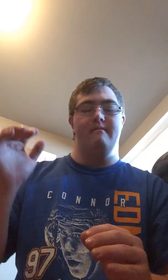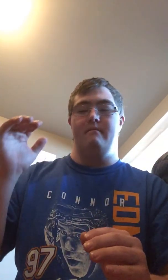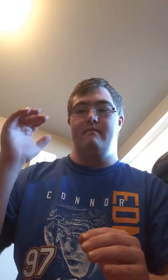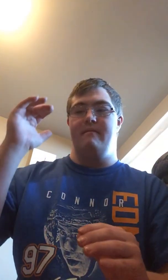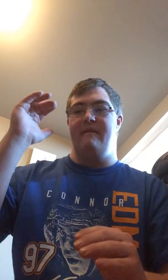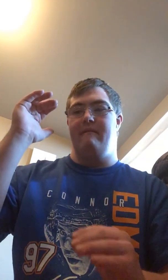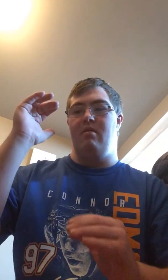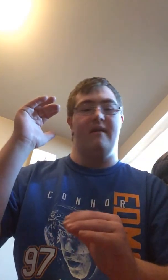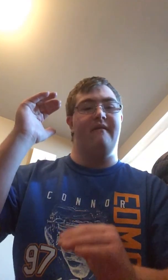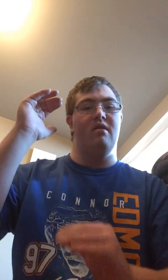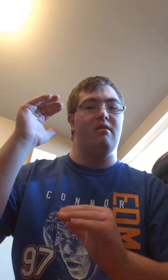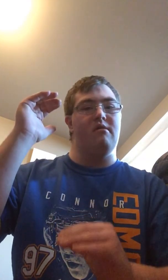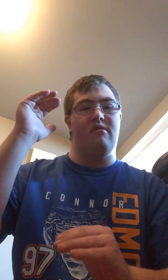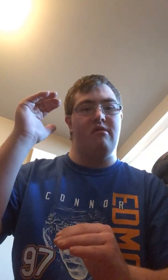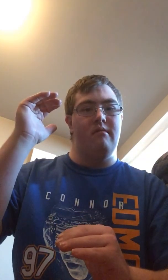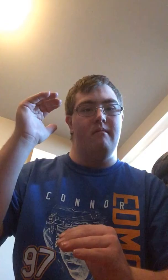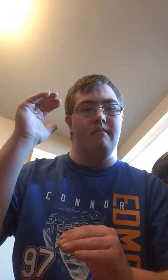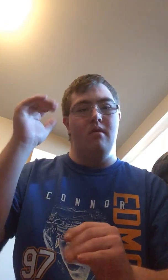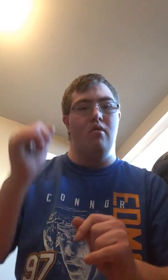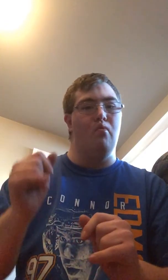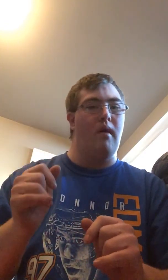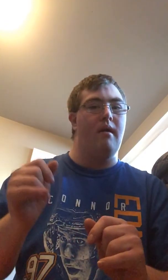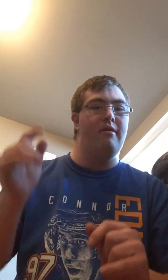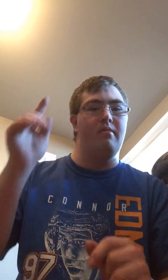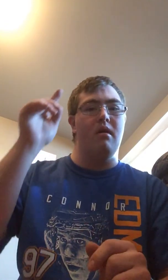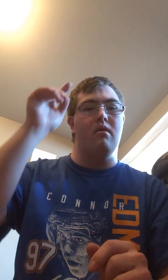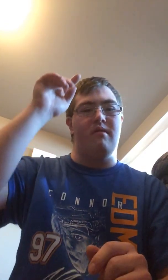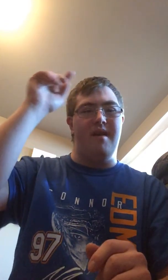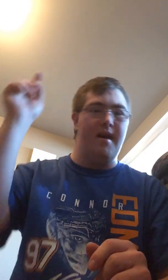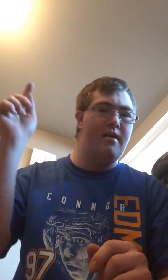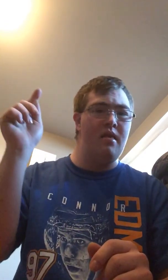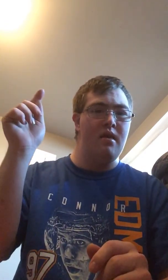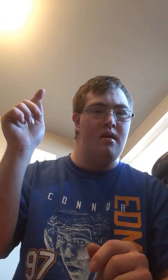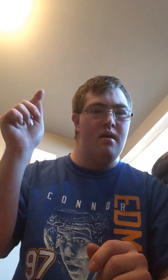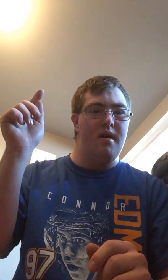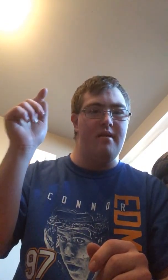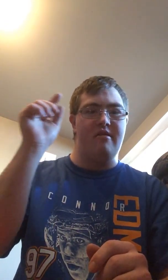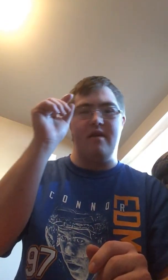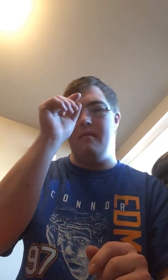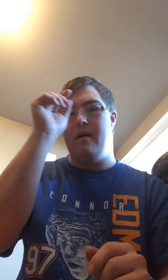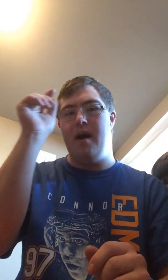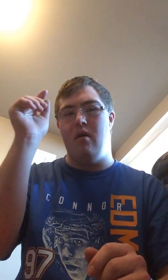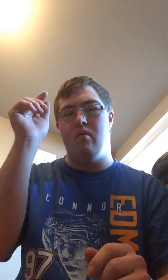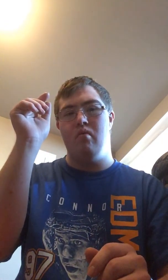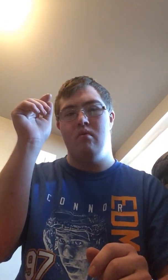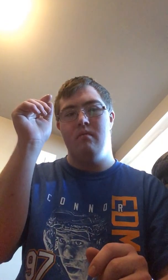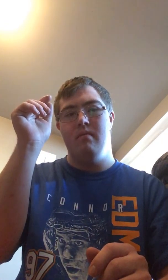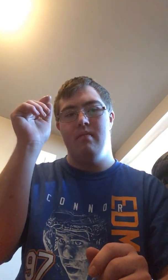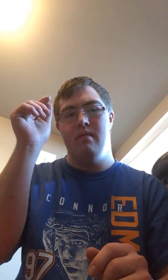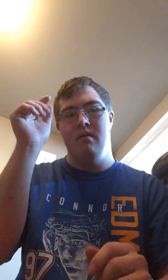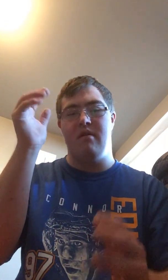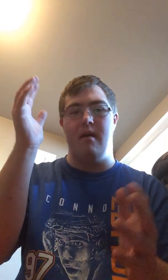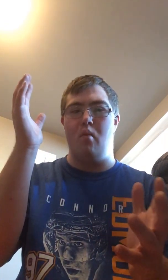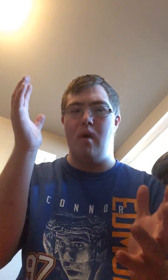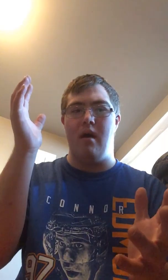like filters where the blood goes in, and somehow, somewhere in the